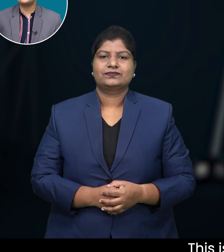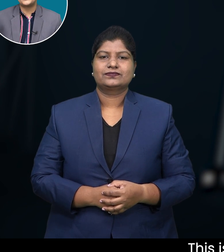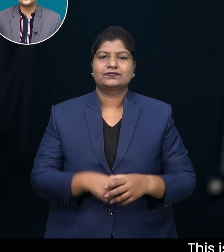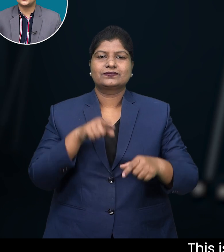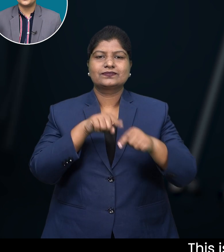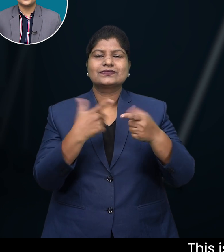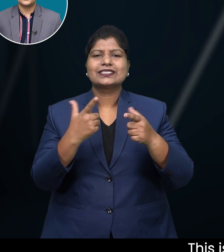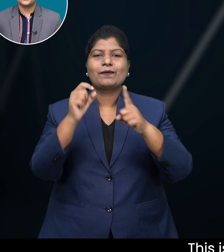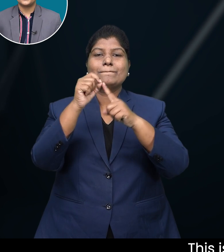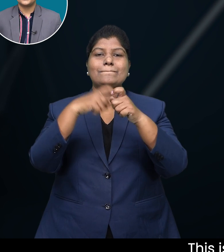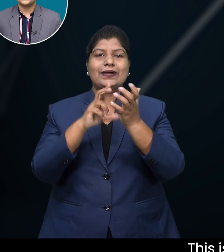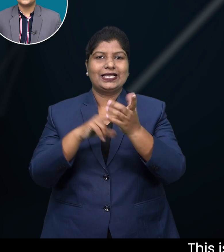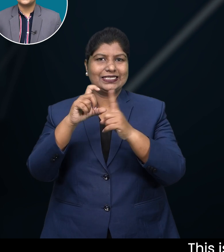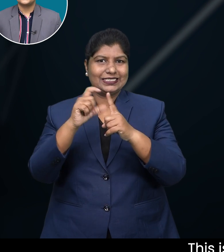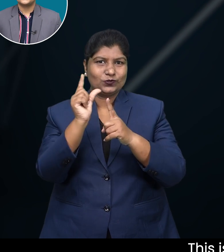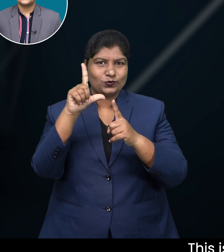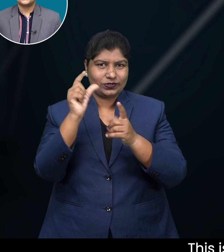This is a pendulum.